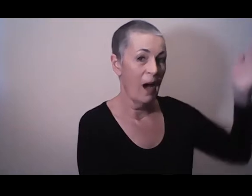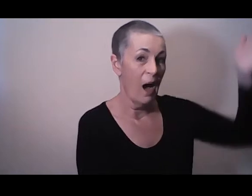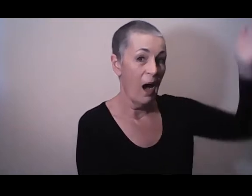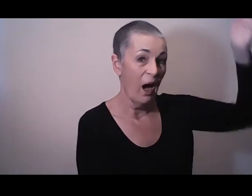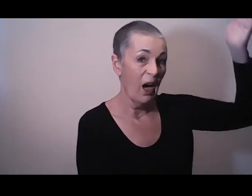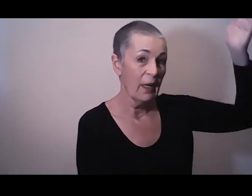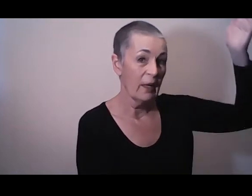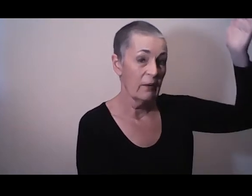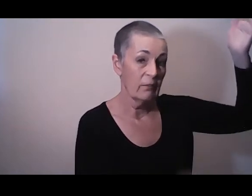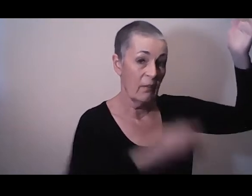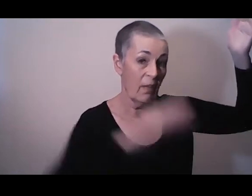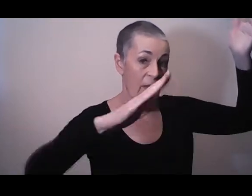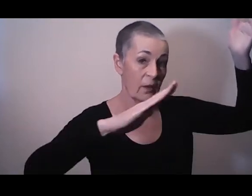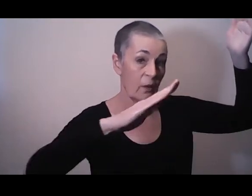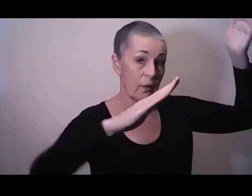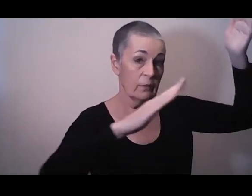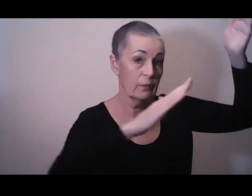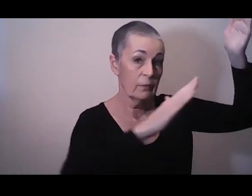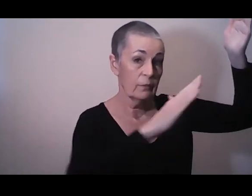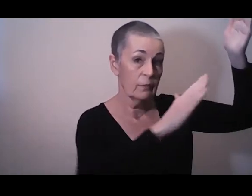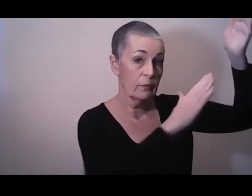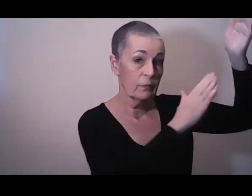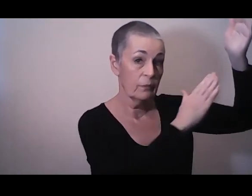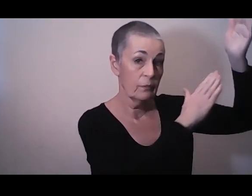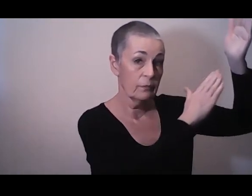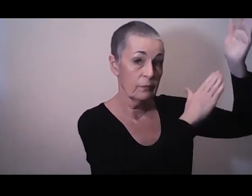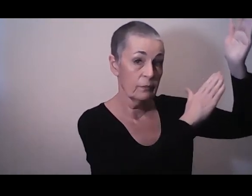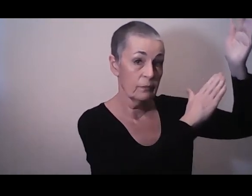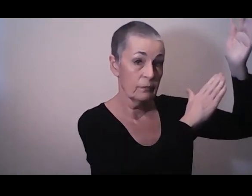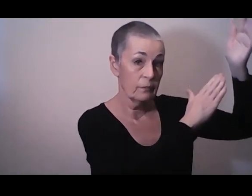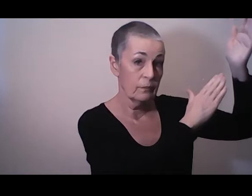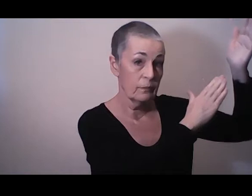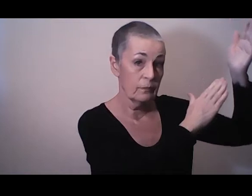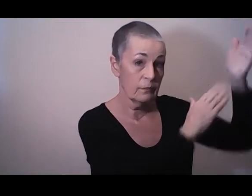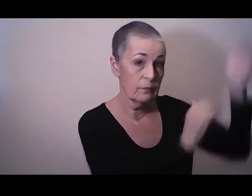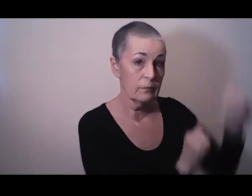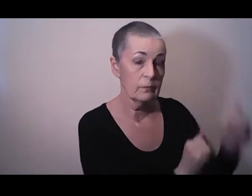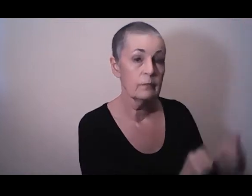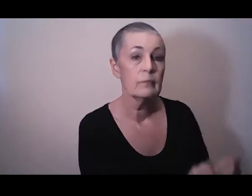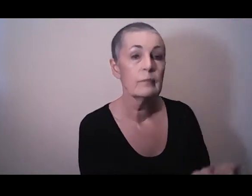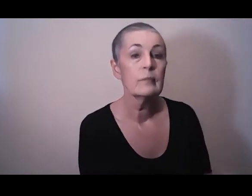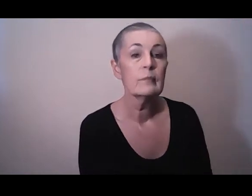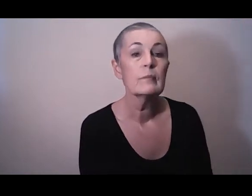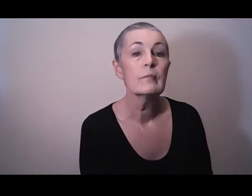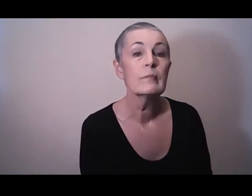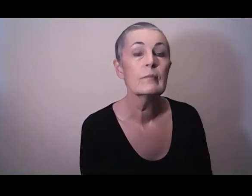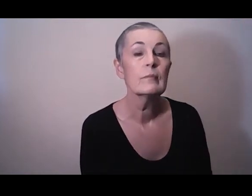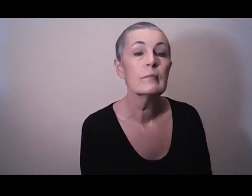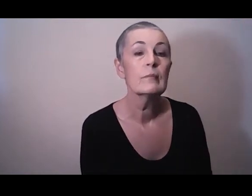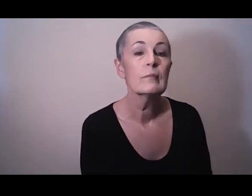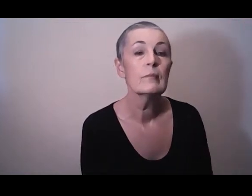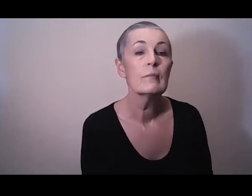the forearm is pointing to the palm of that hand. And then you grab that energy